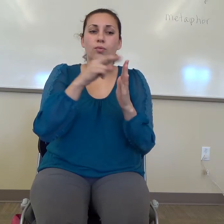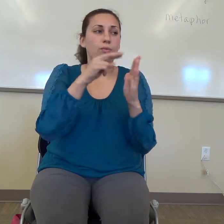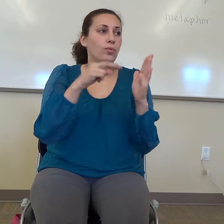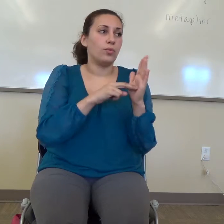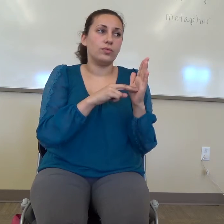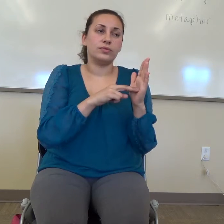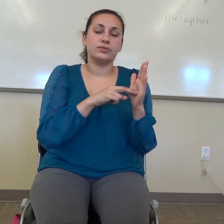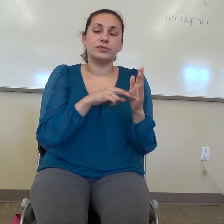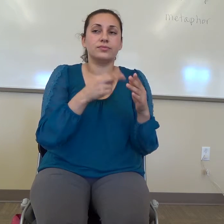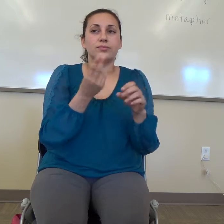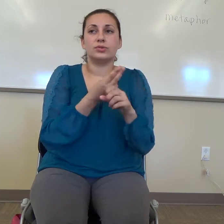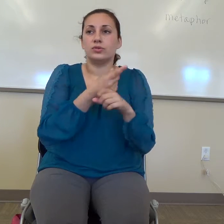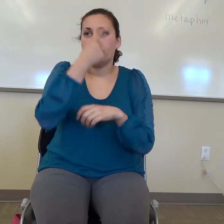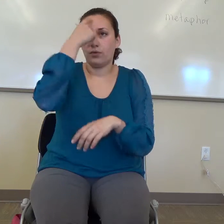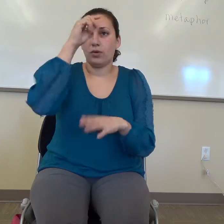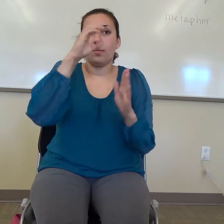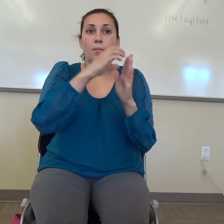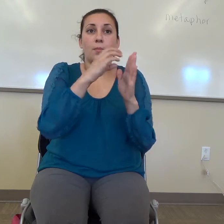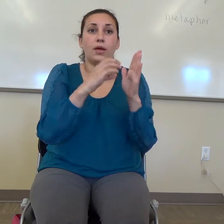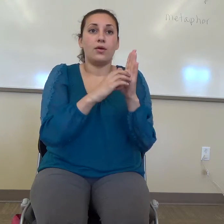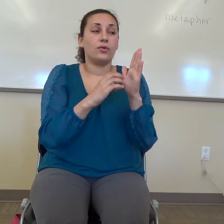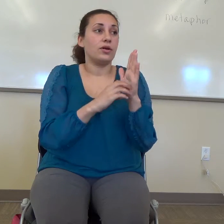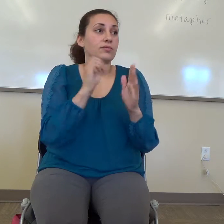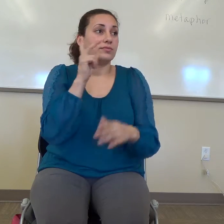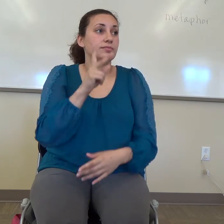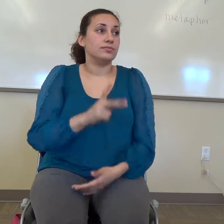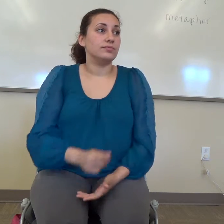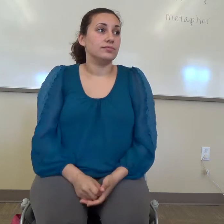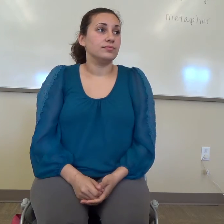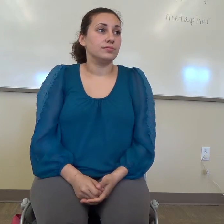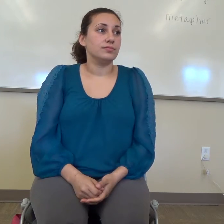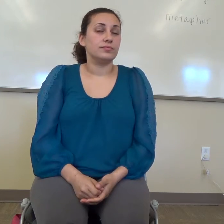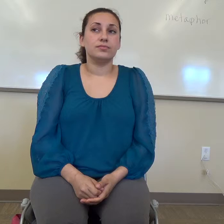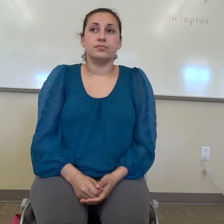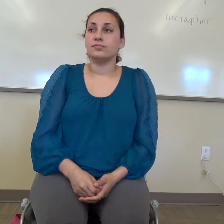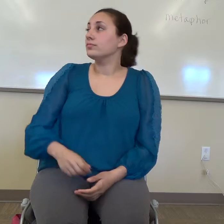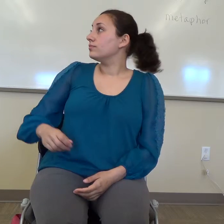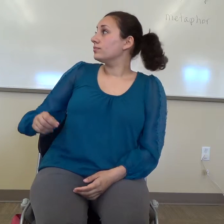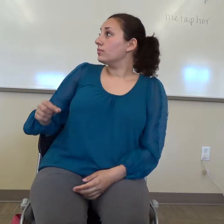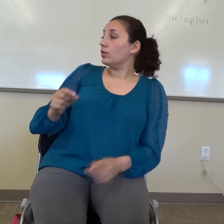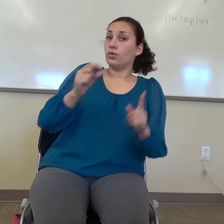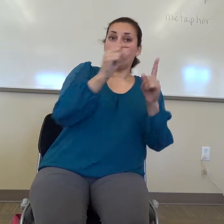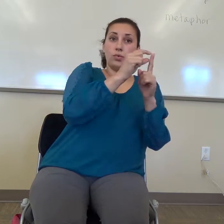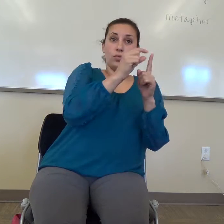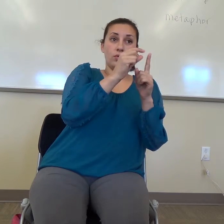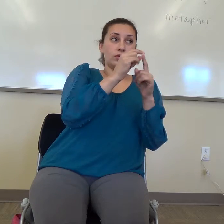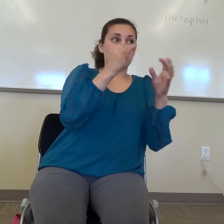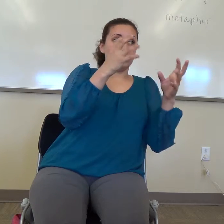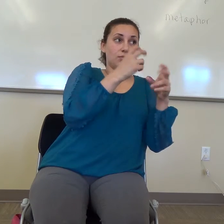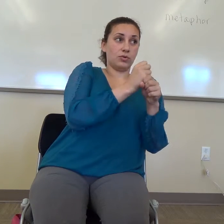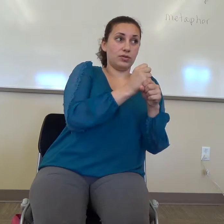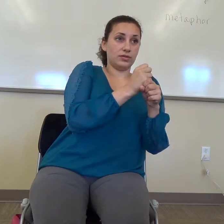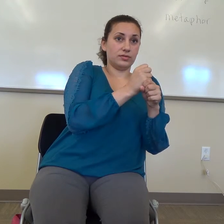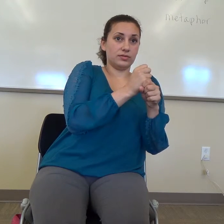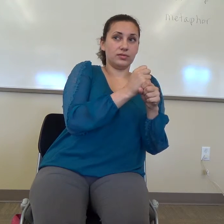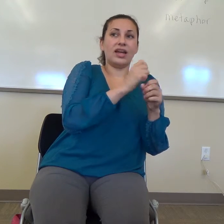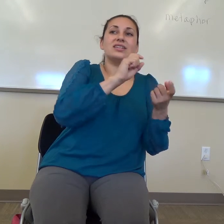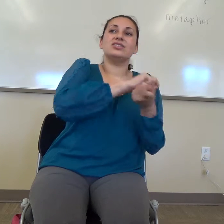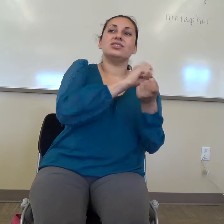here. This is where I also switch this word over from paraphrase to summary. Same thing you have